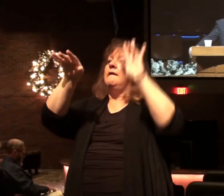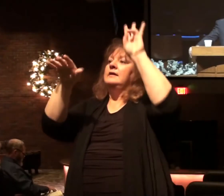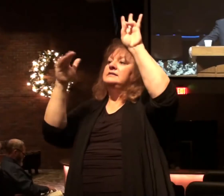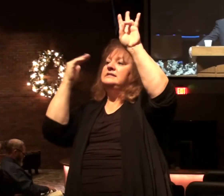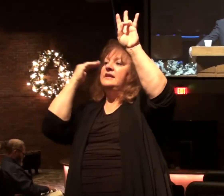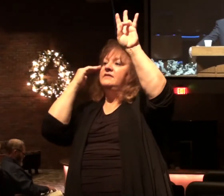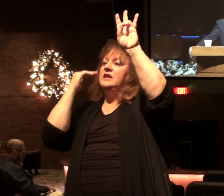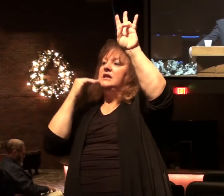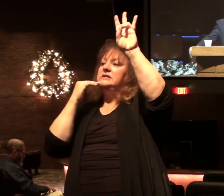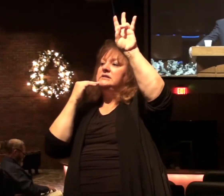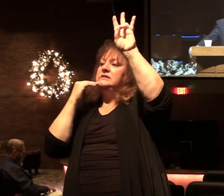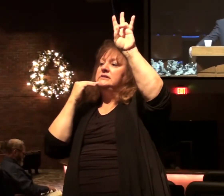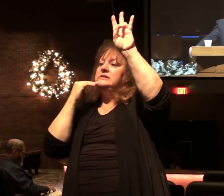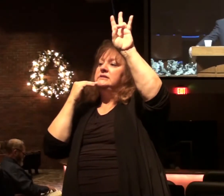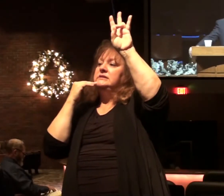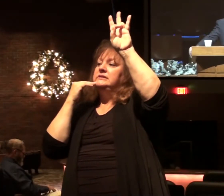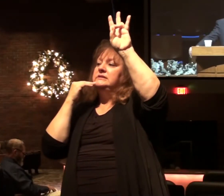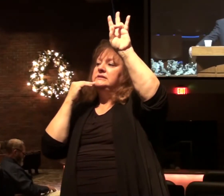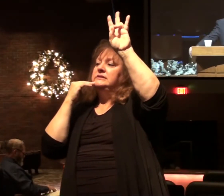heads.